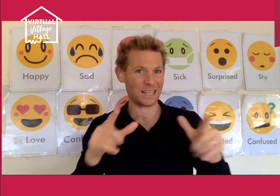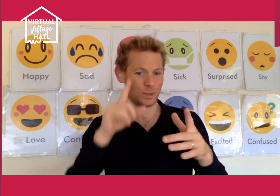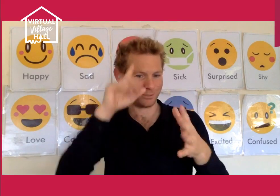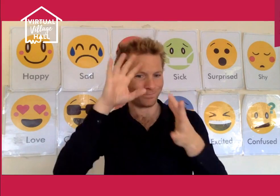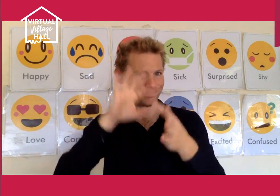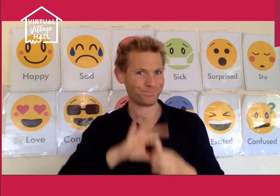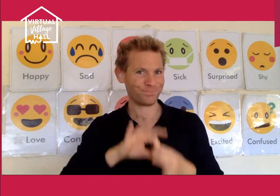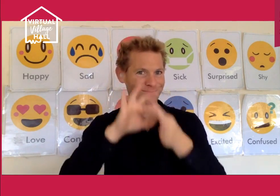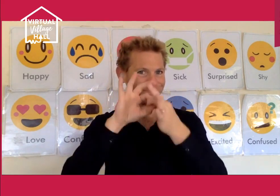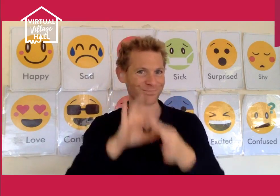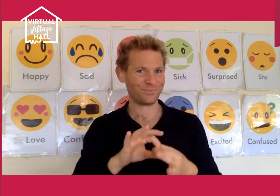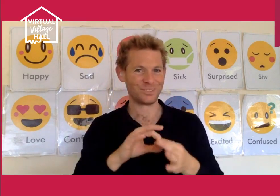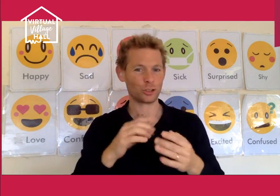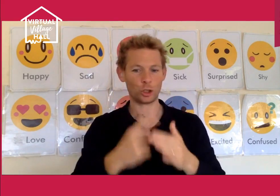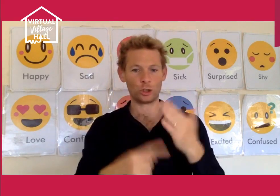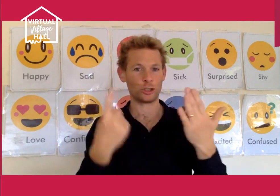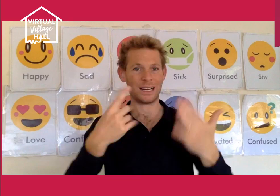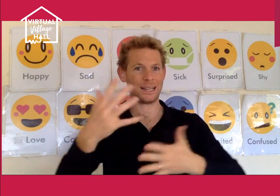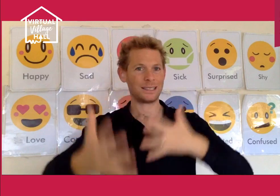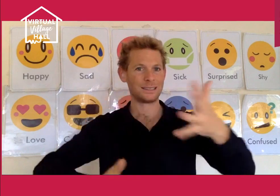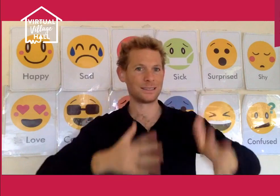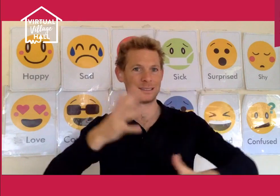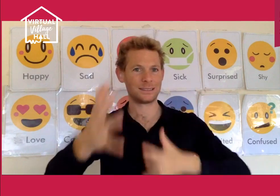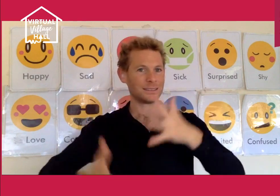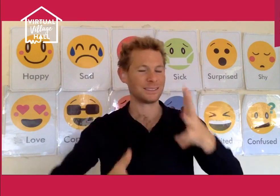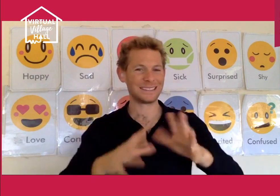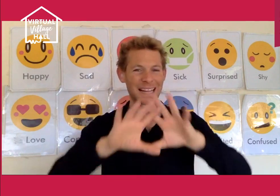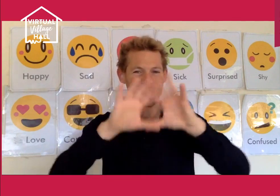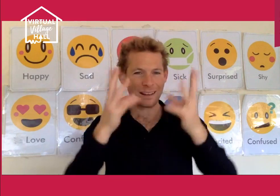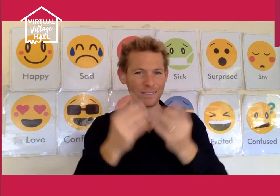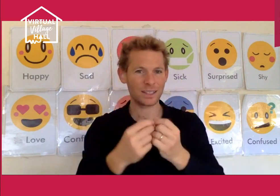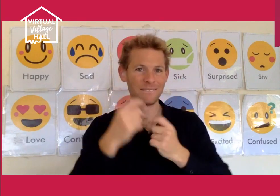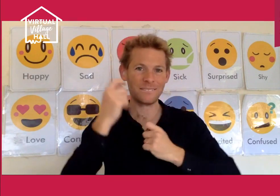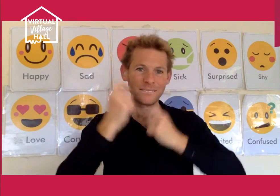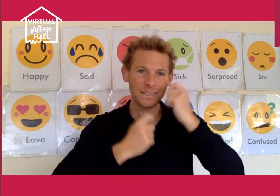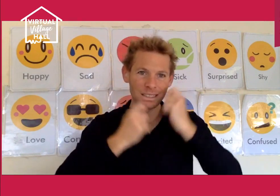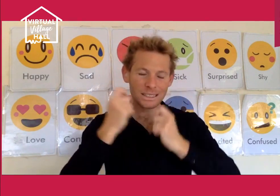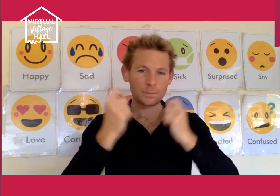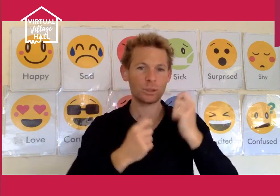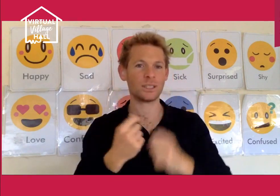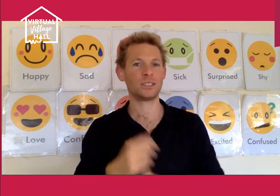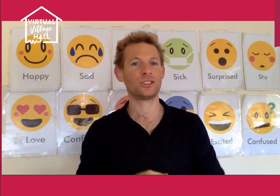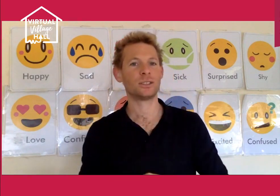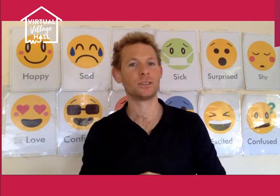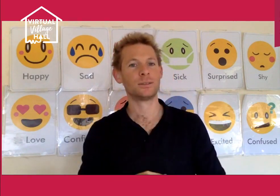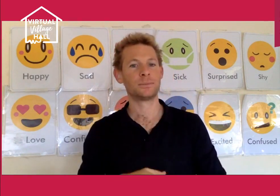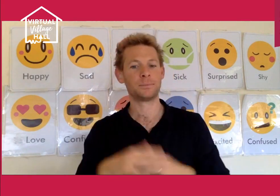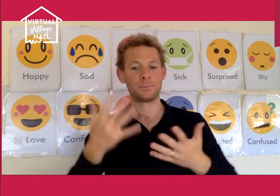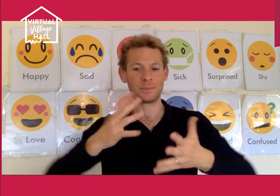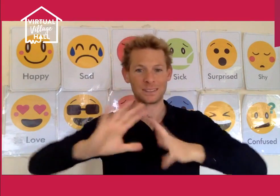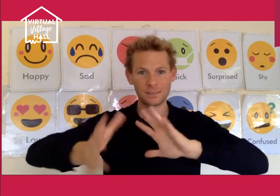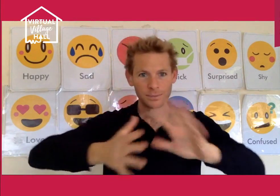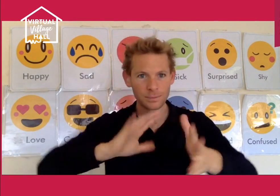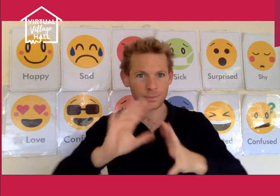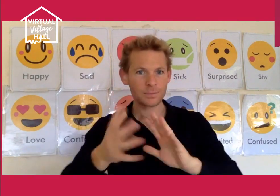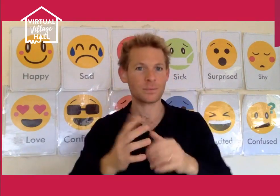so important because it's such a key part of the language. It's not just what happens on the hands, but the facial expressions are part of the language